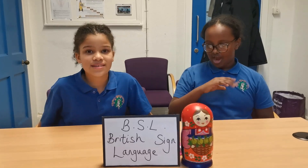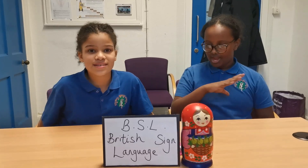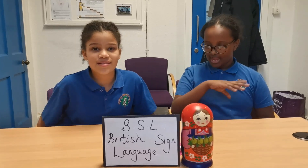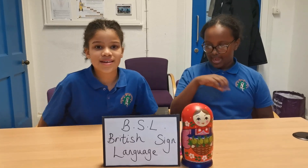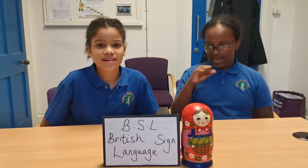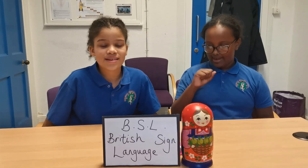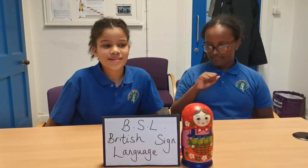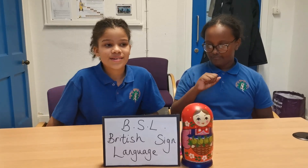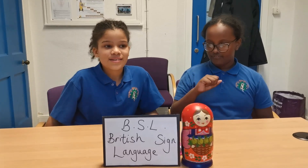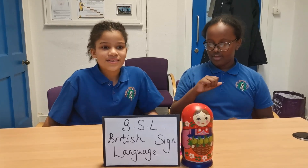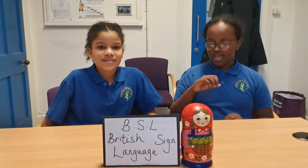I have